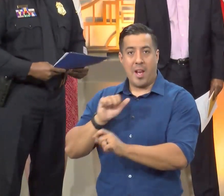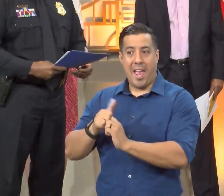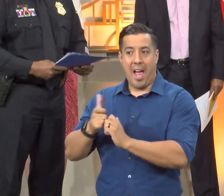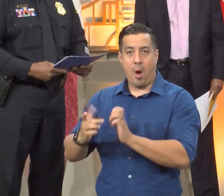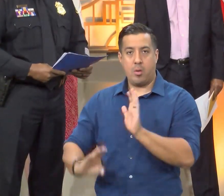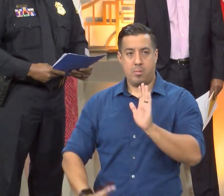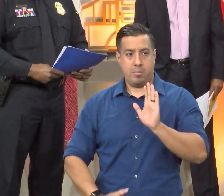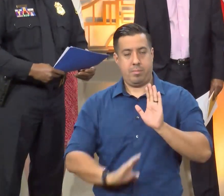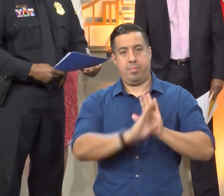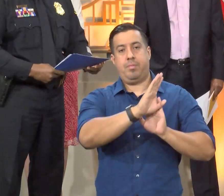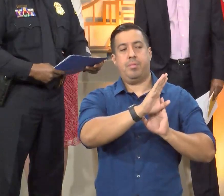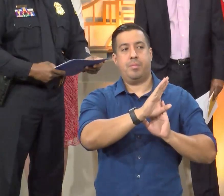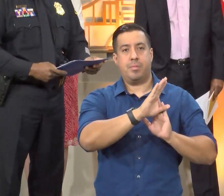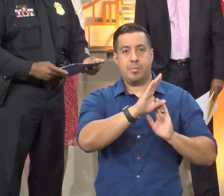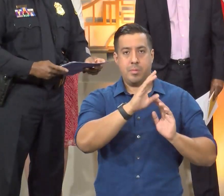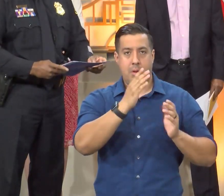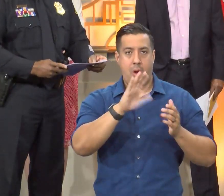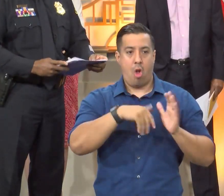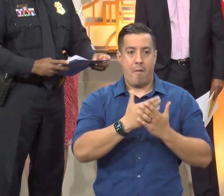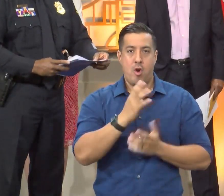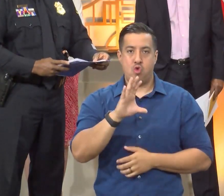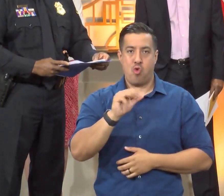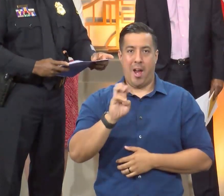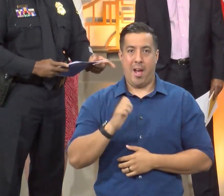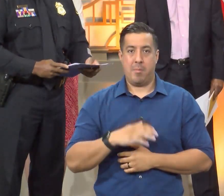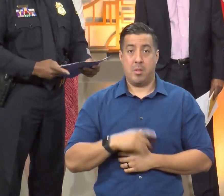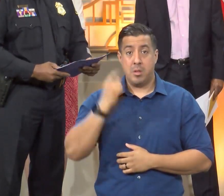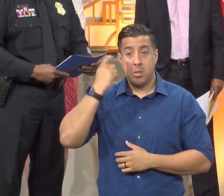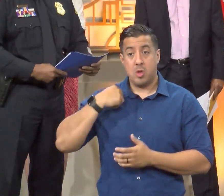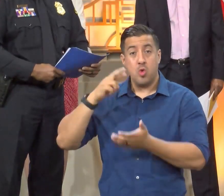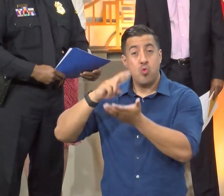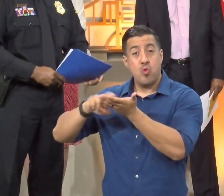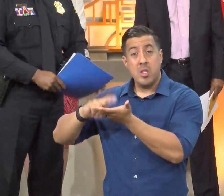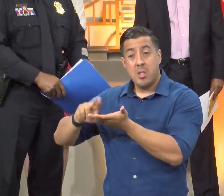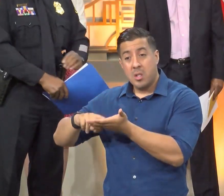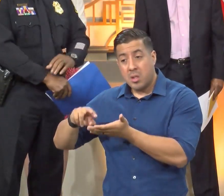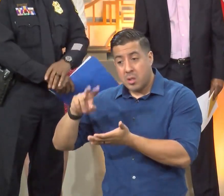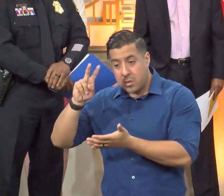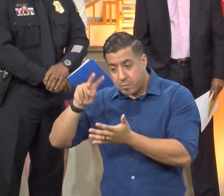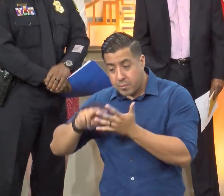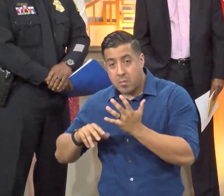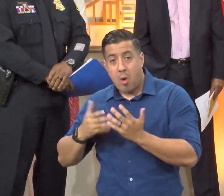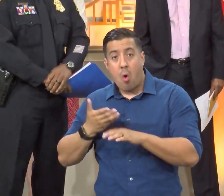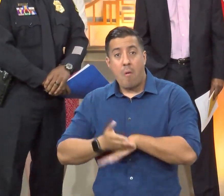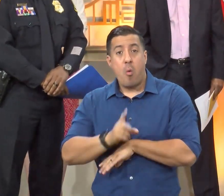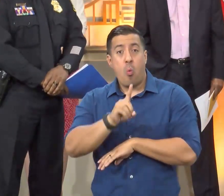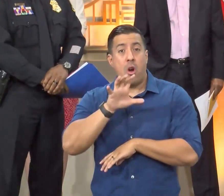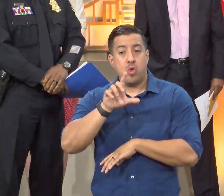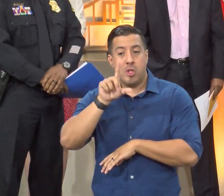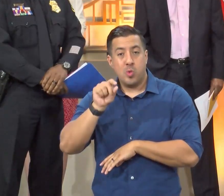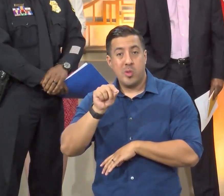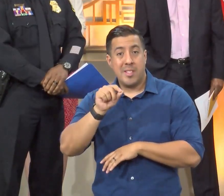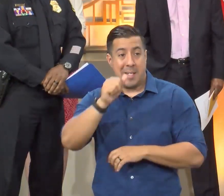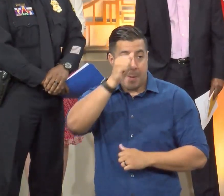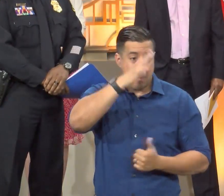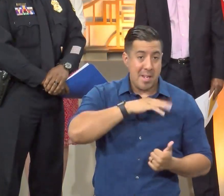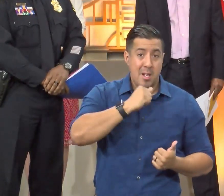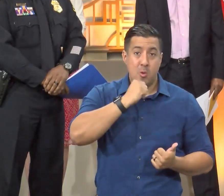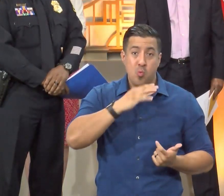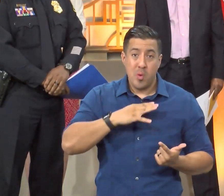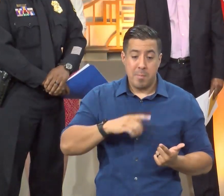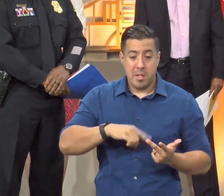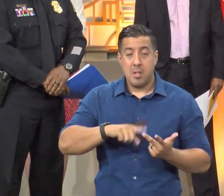spike. Our research has now identified over 120 men, women, and